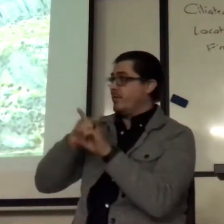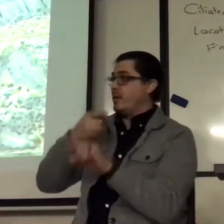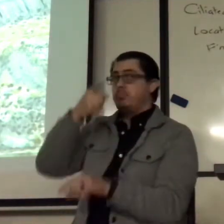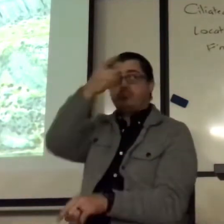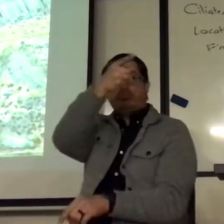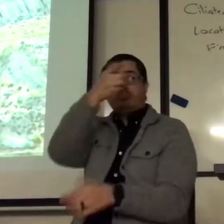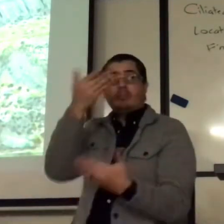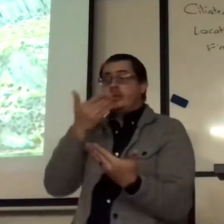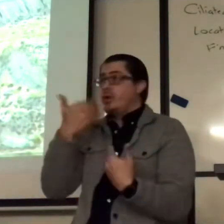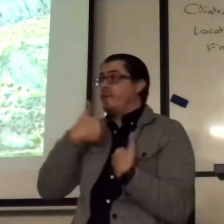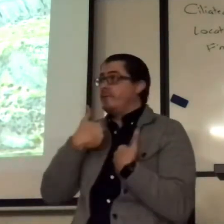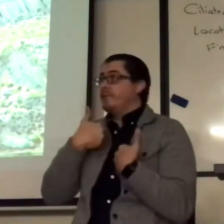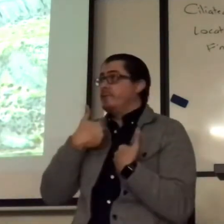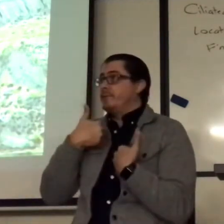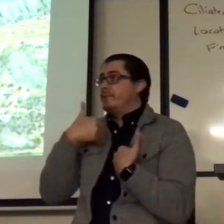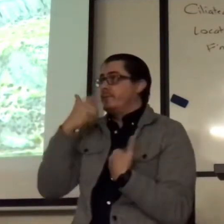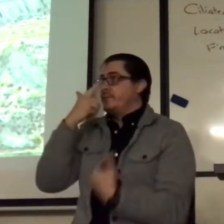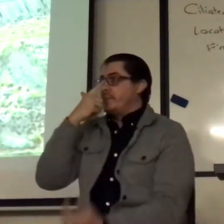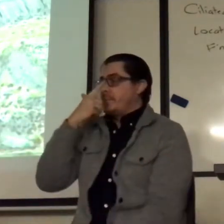And what I'll do,